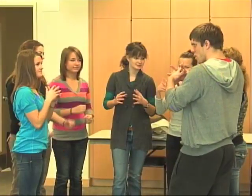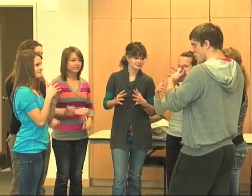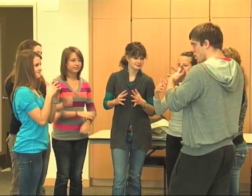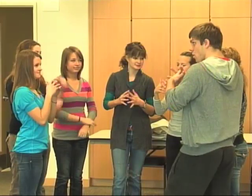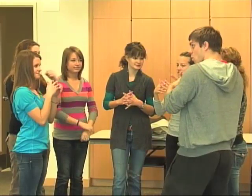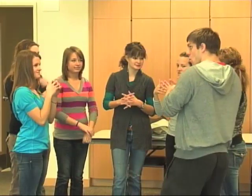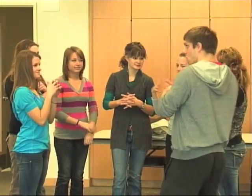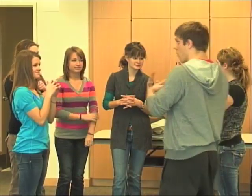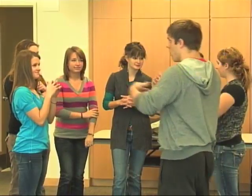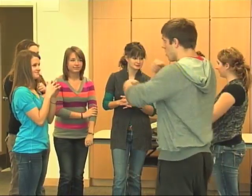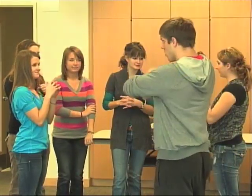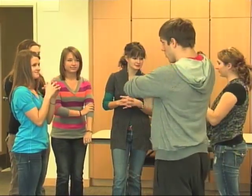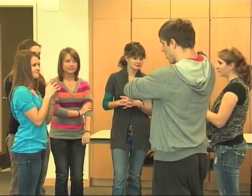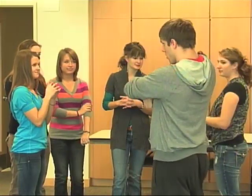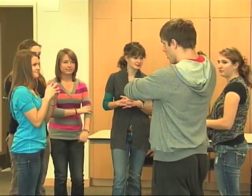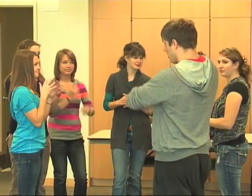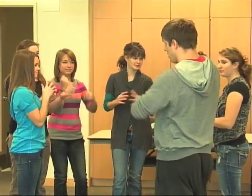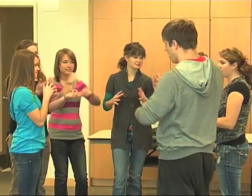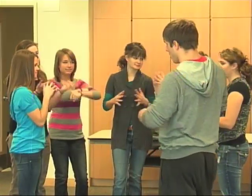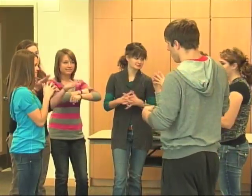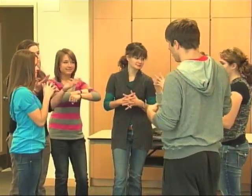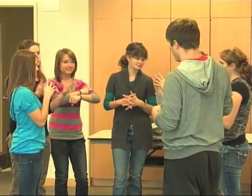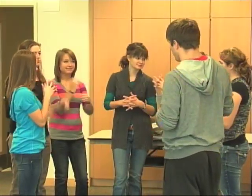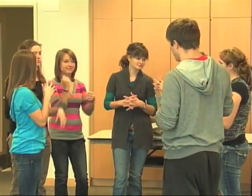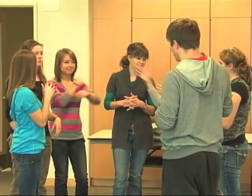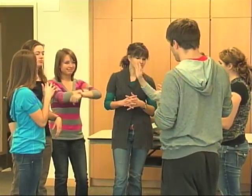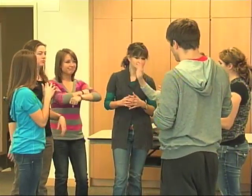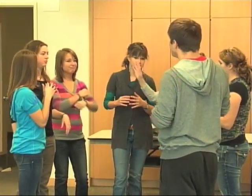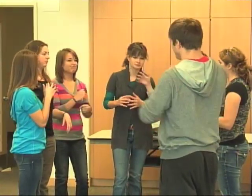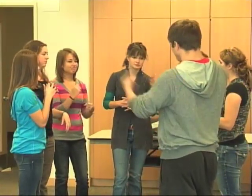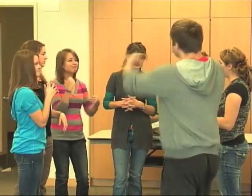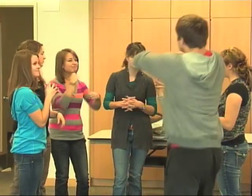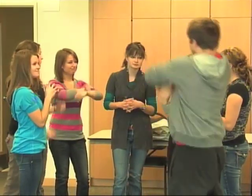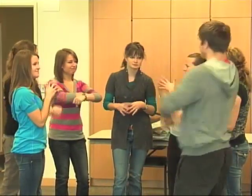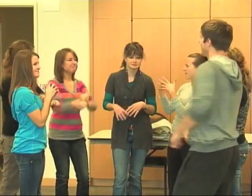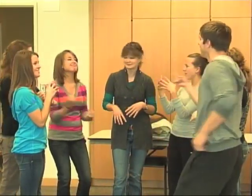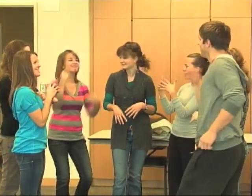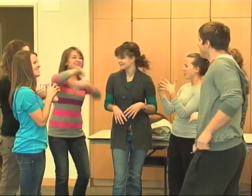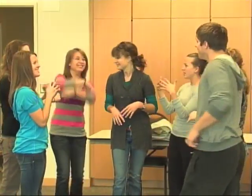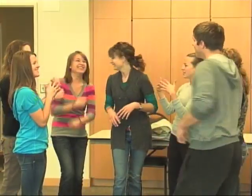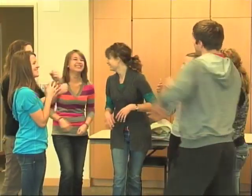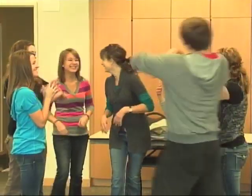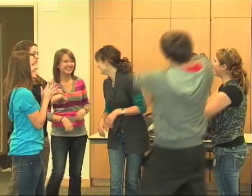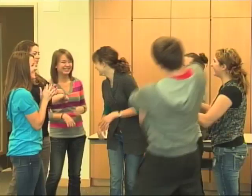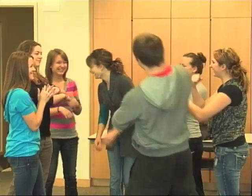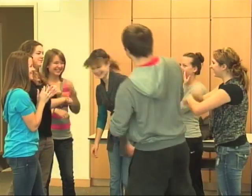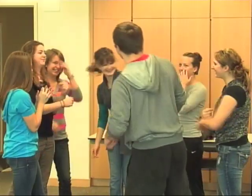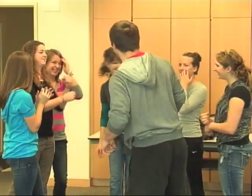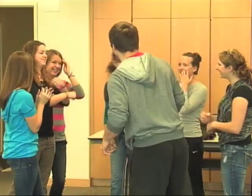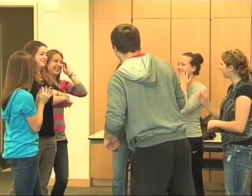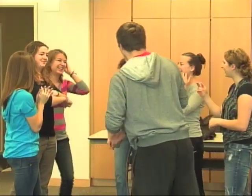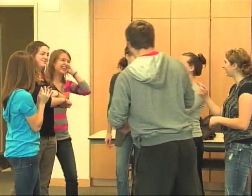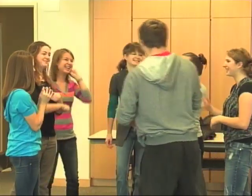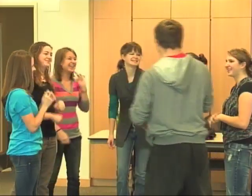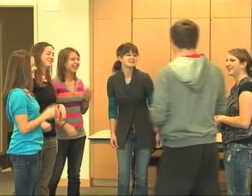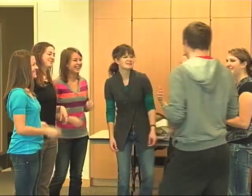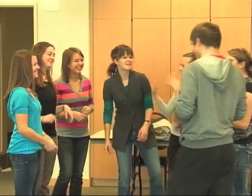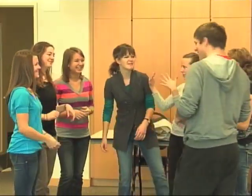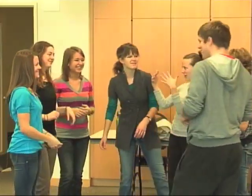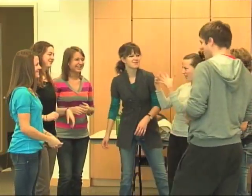culture is a linguistic and cultural minority. They have their own humor system, their own values, their own